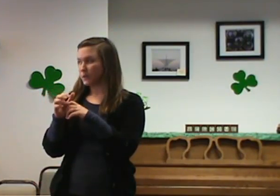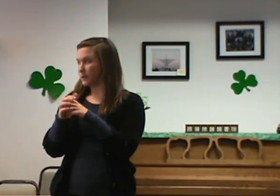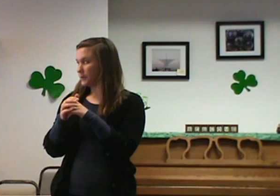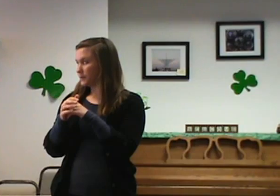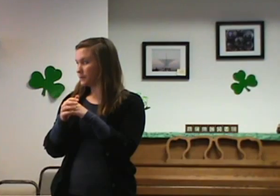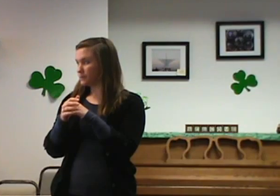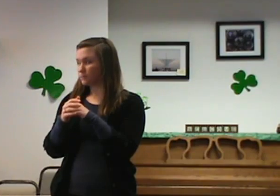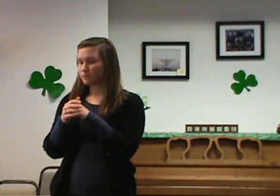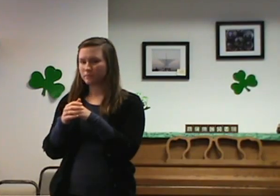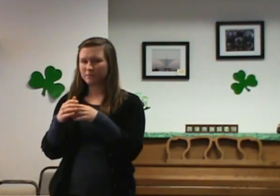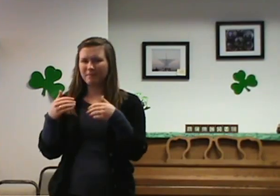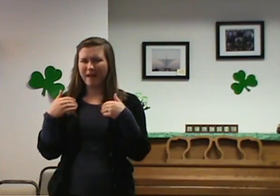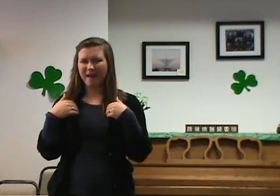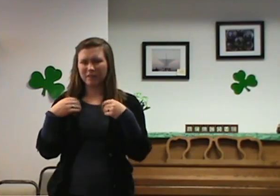programs, can you see that?